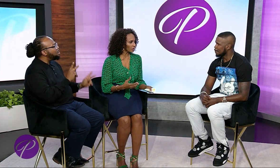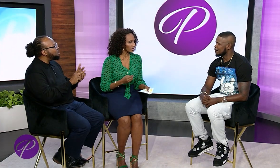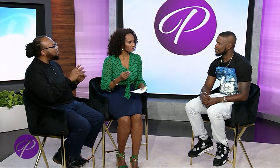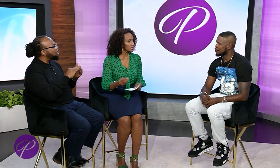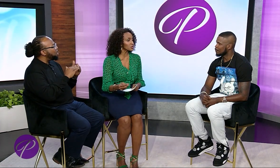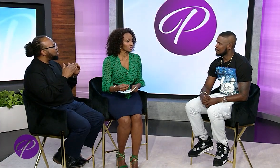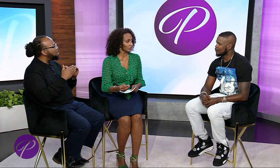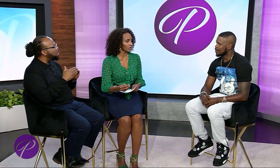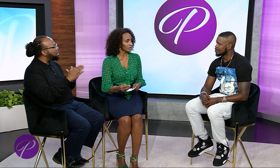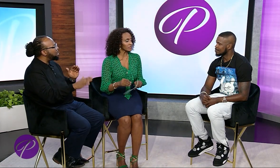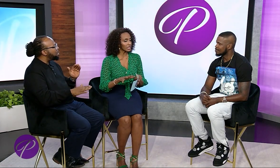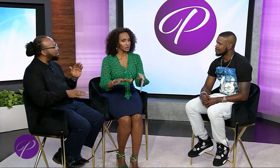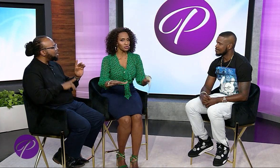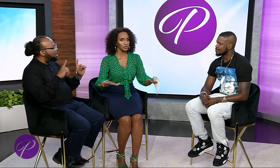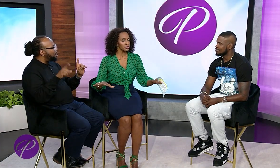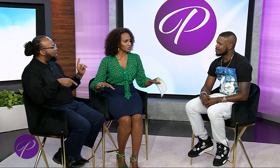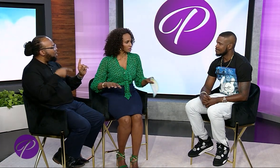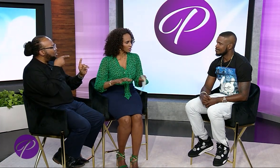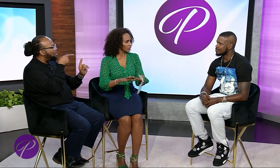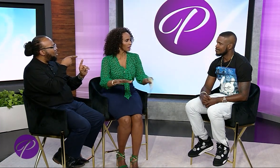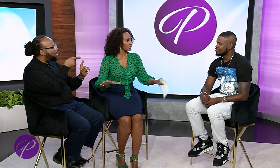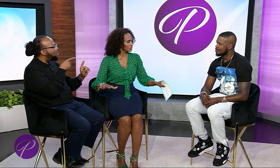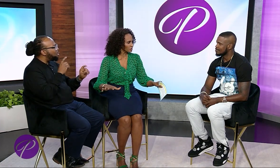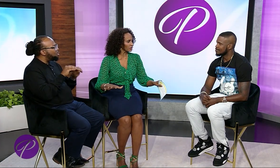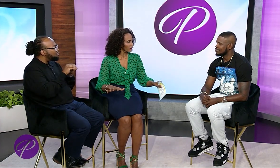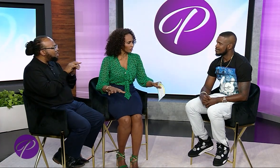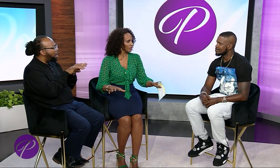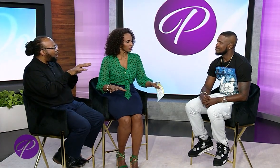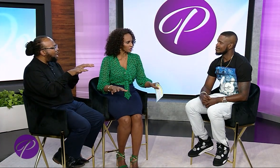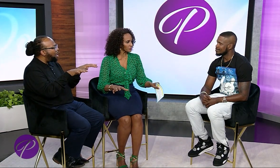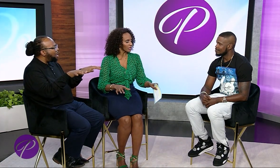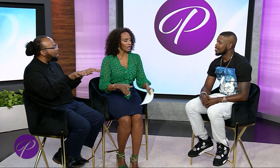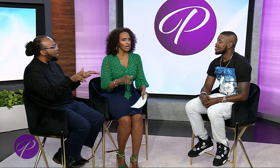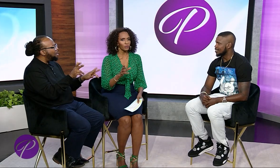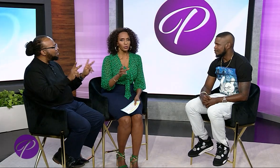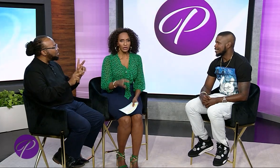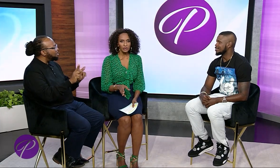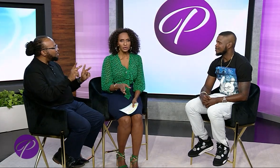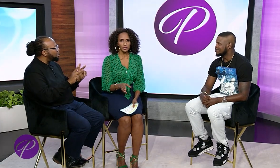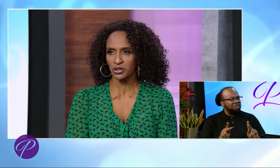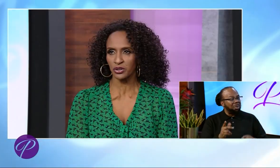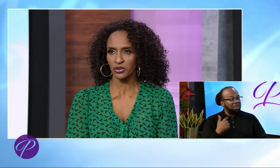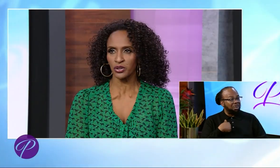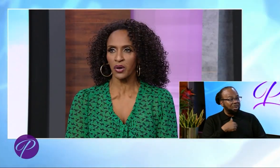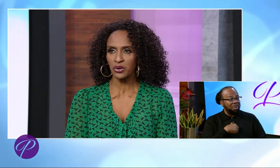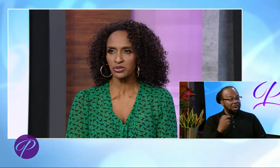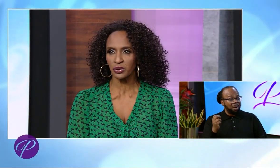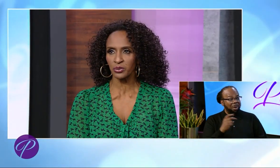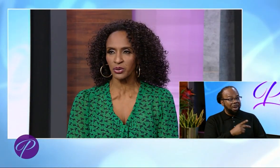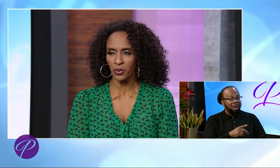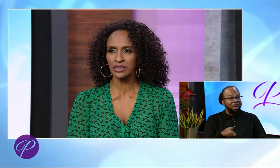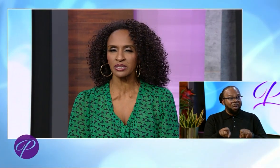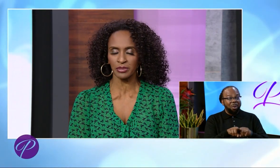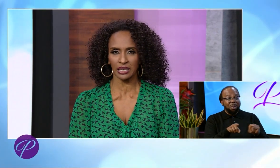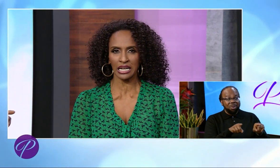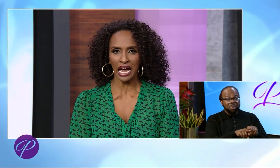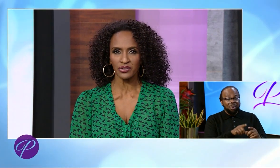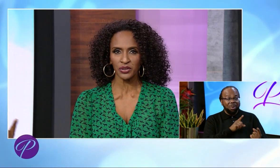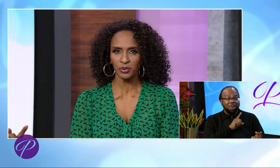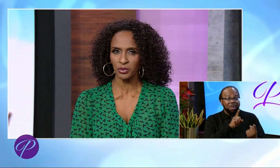a mission to get those resources in the hands of others. When we return, you're also going to meet, after the break,